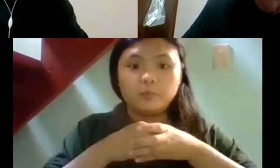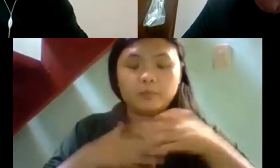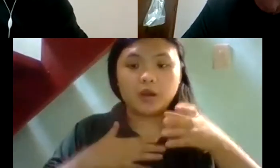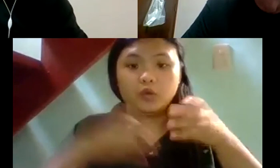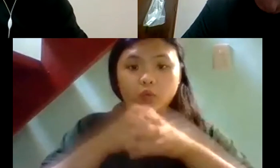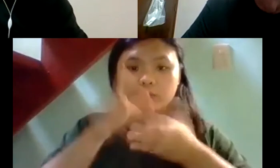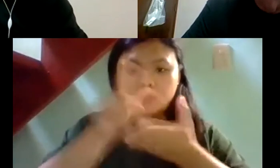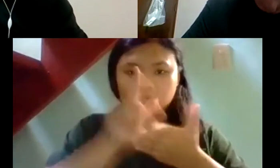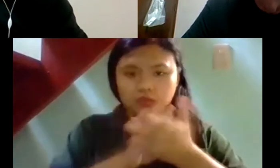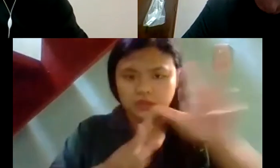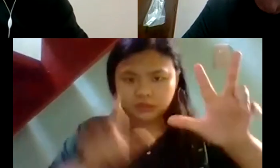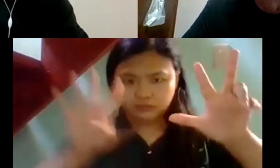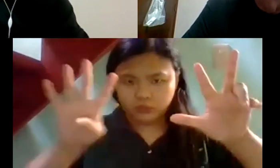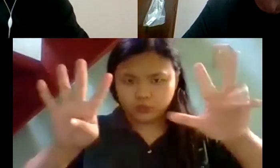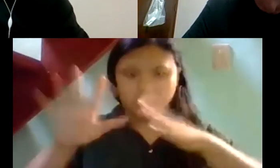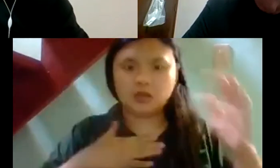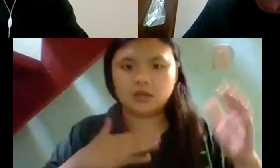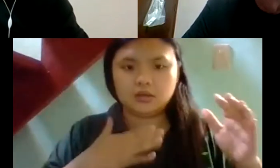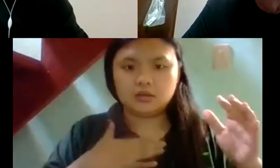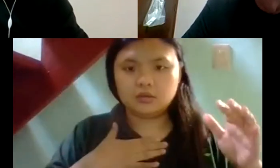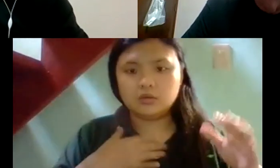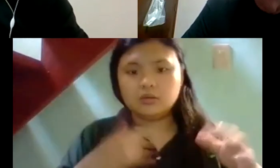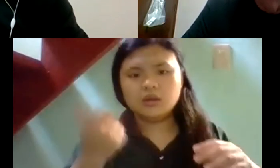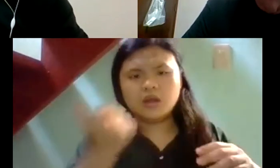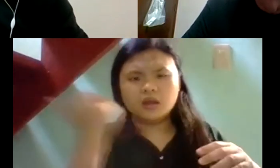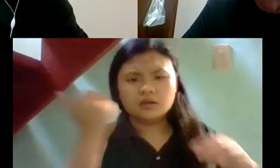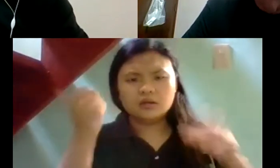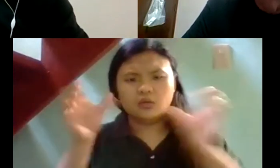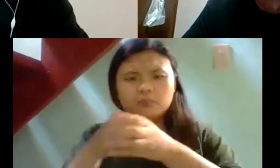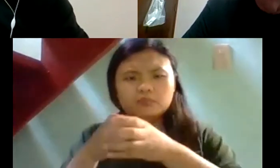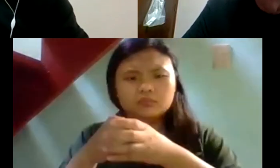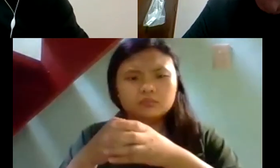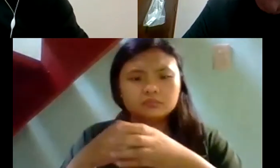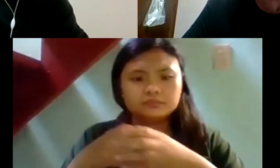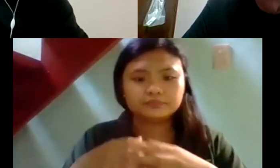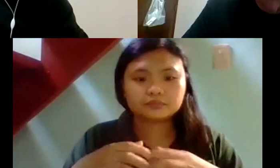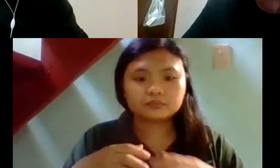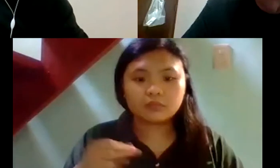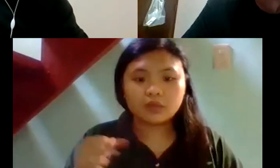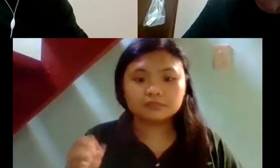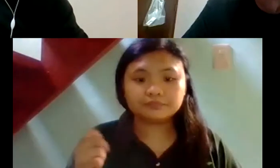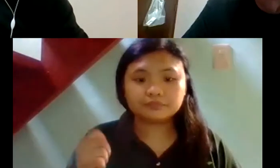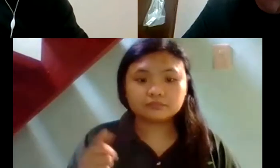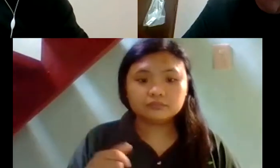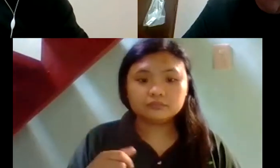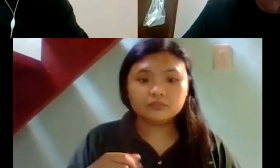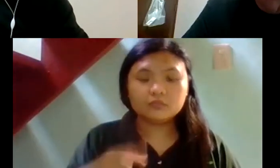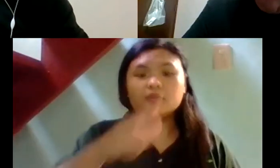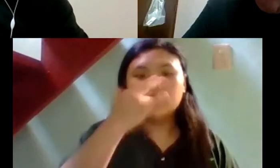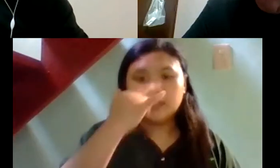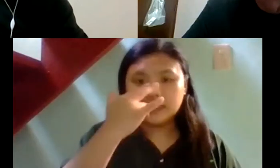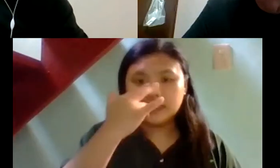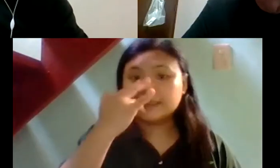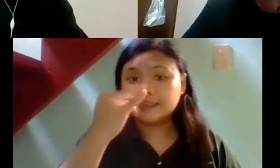So we can, this is Jasmine, break it up to lesson 3 and 4. So who was in my group